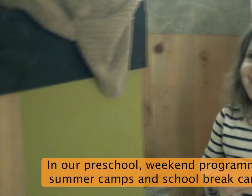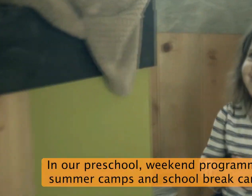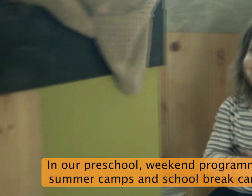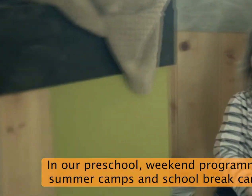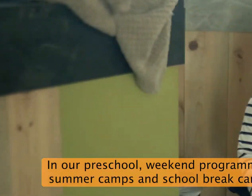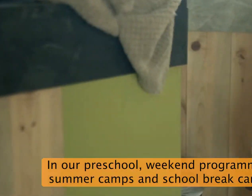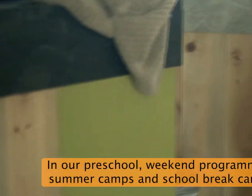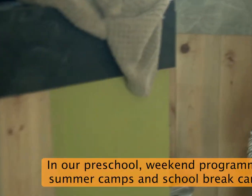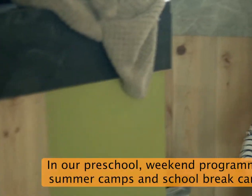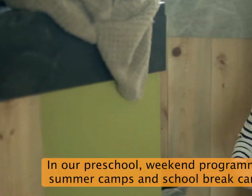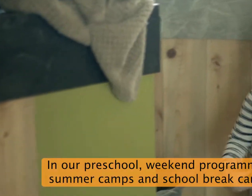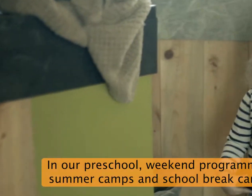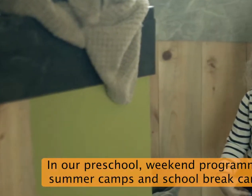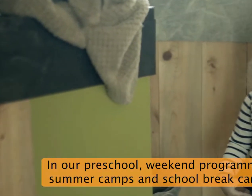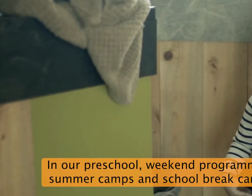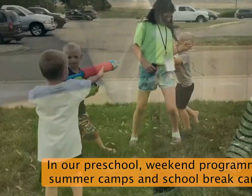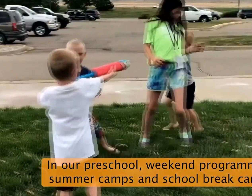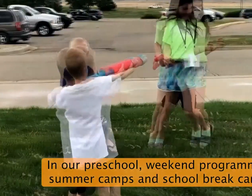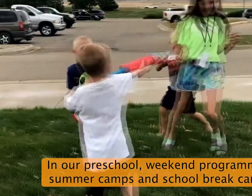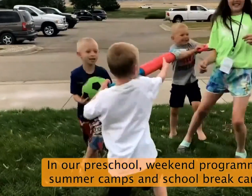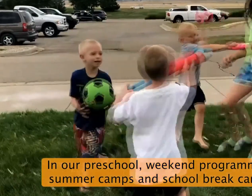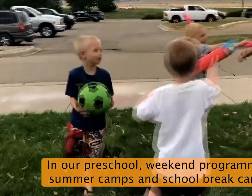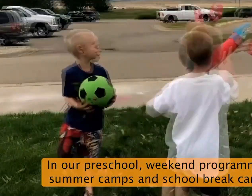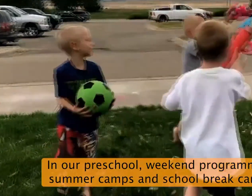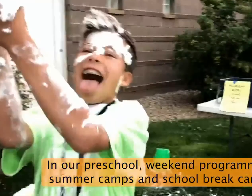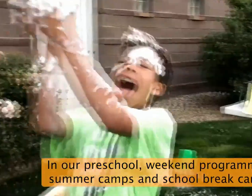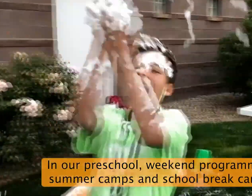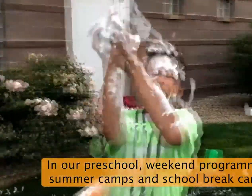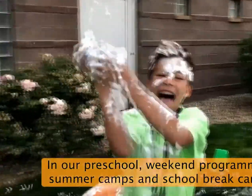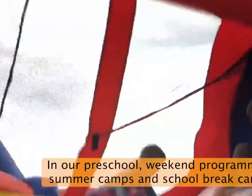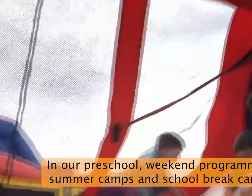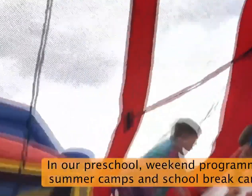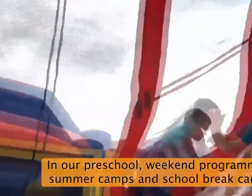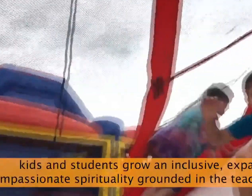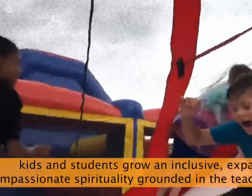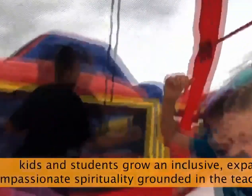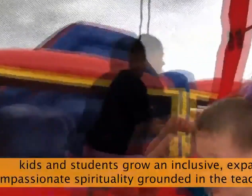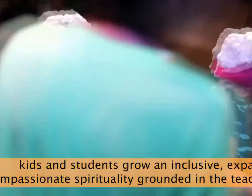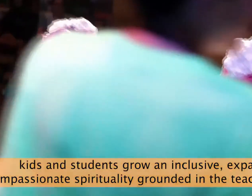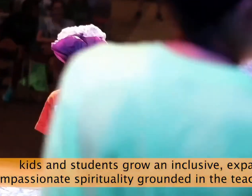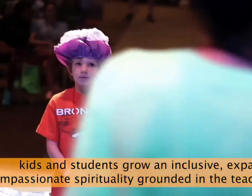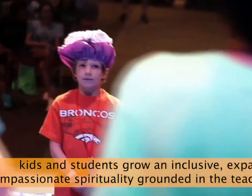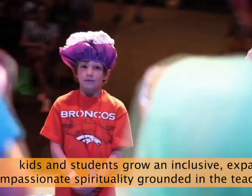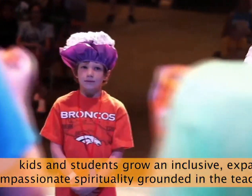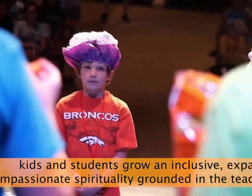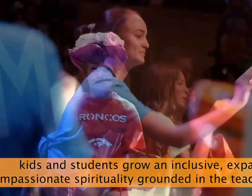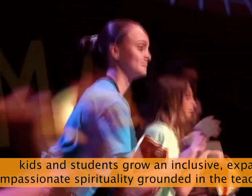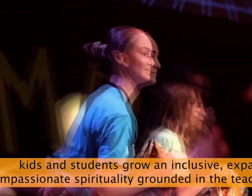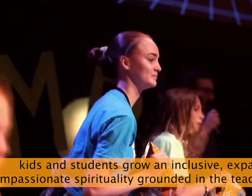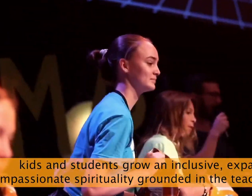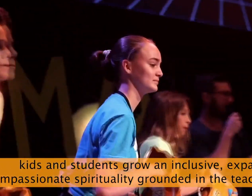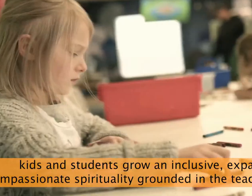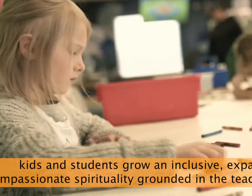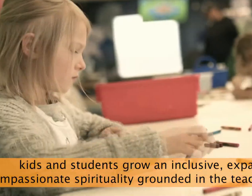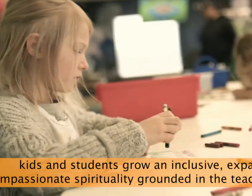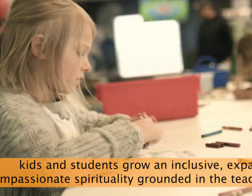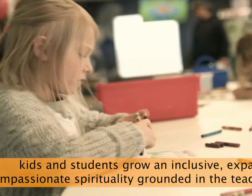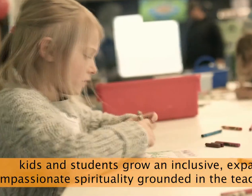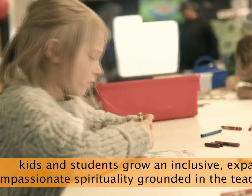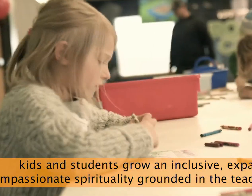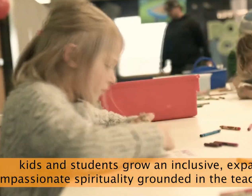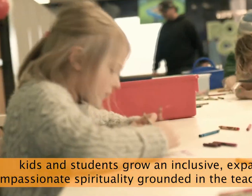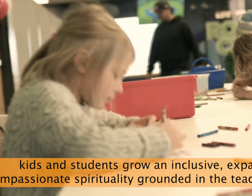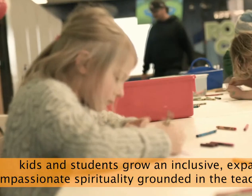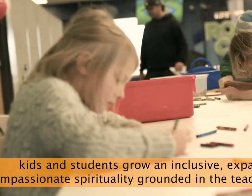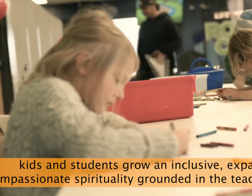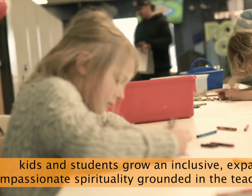our preschool, weekend programming, summer camps, and school break camps, kids and students grow an inclusive, expansive,